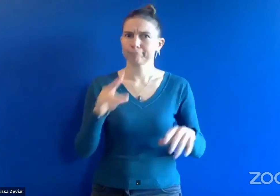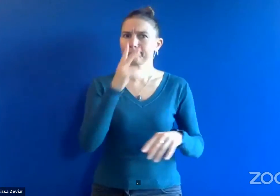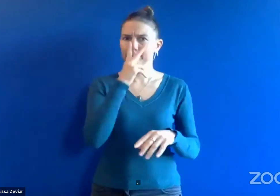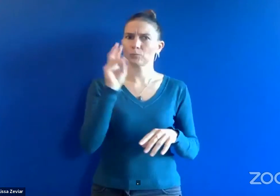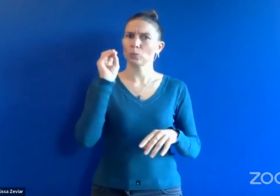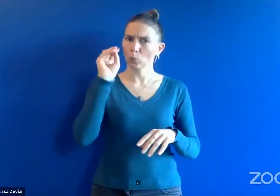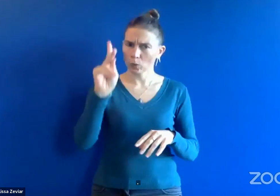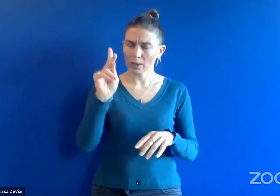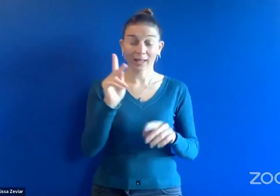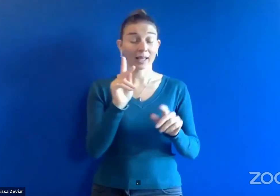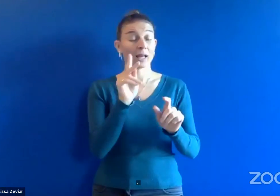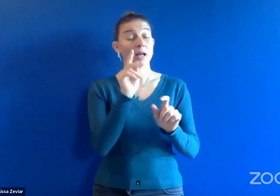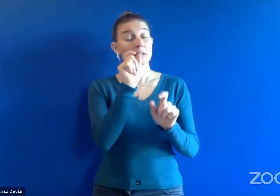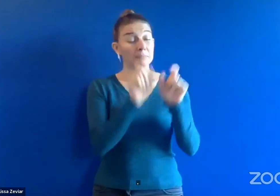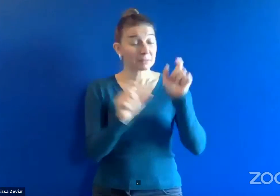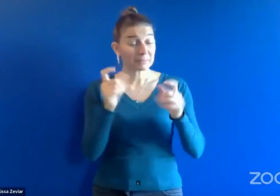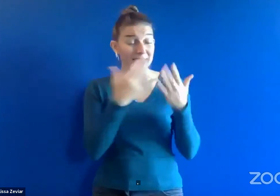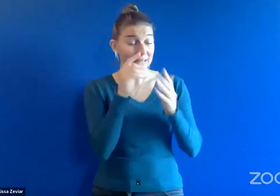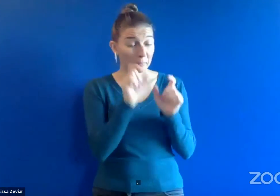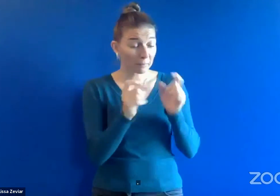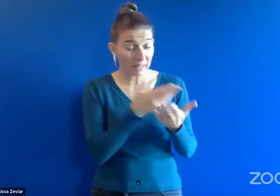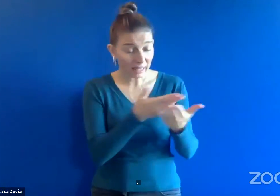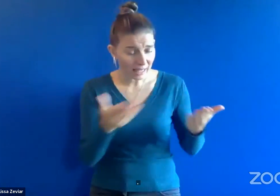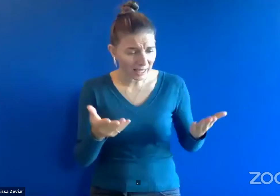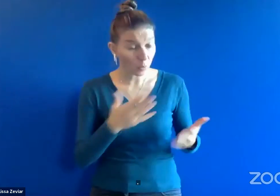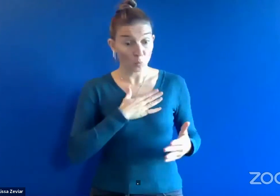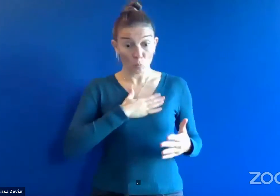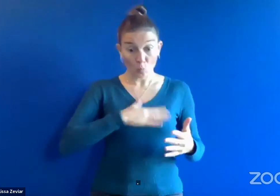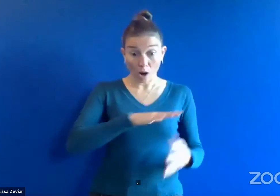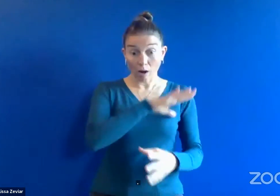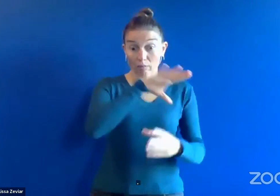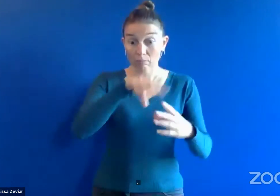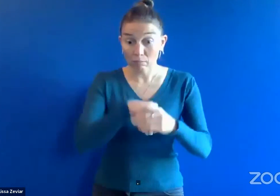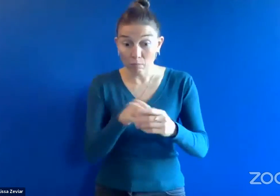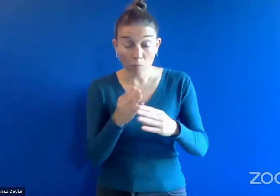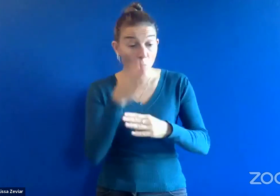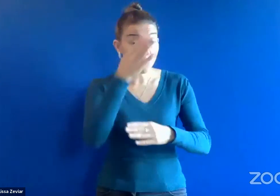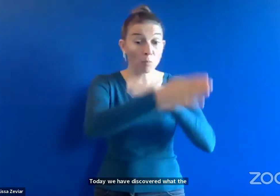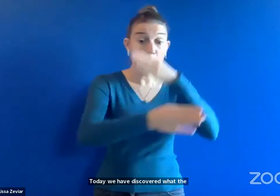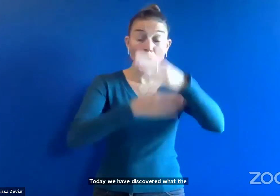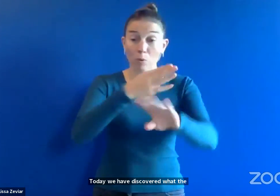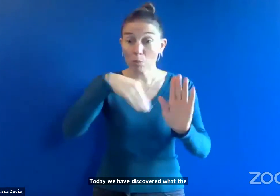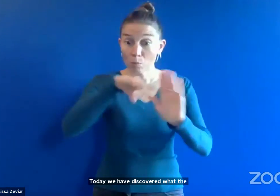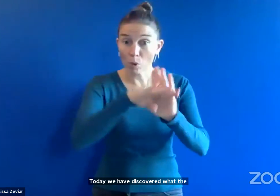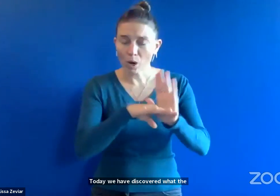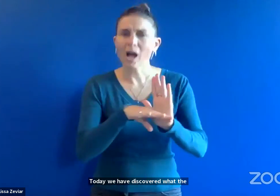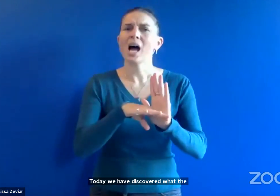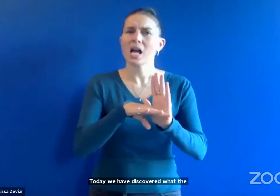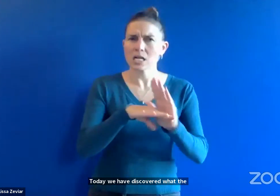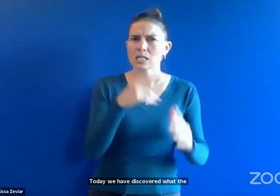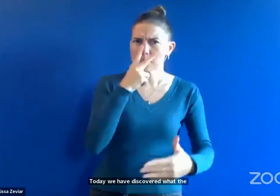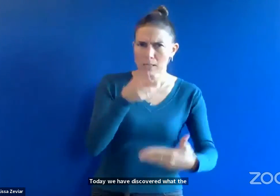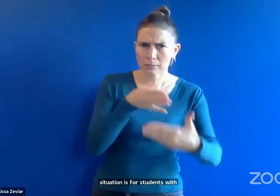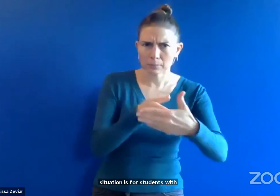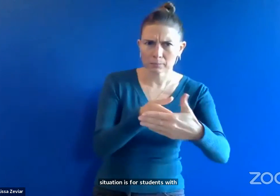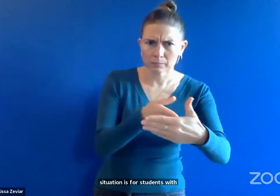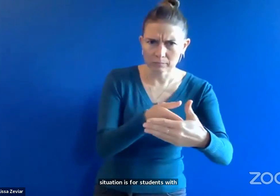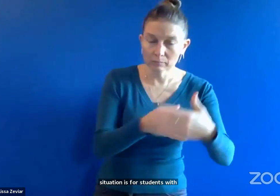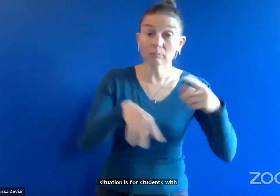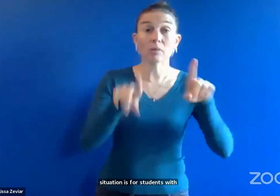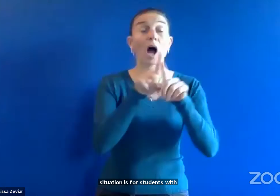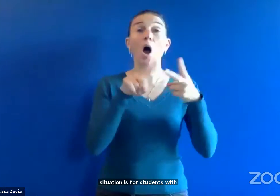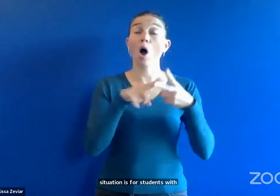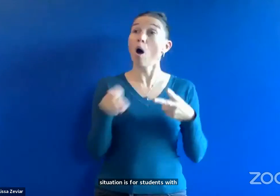with disabilities to take part in mobility programs, also about their own willingness to go abroad and about the